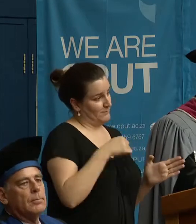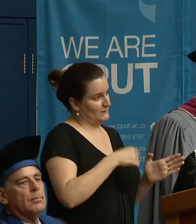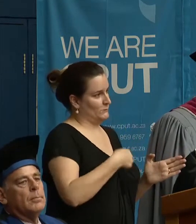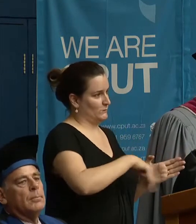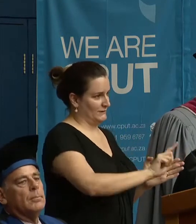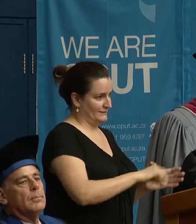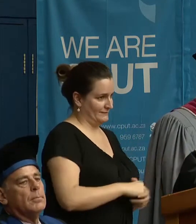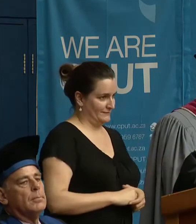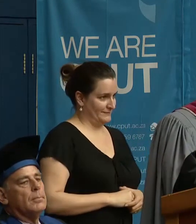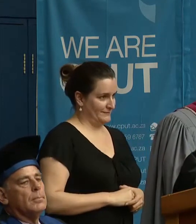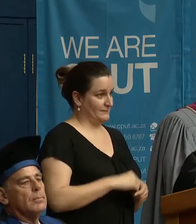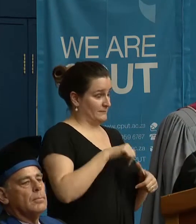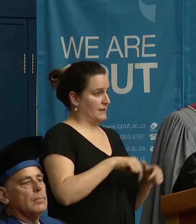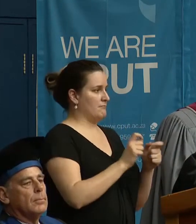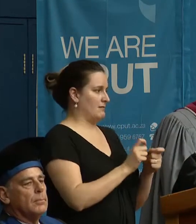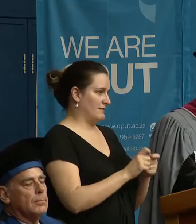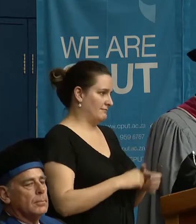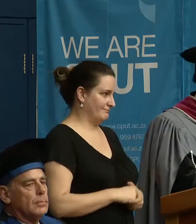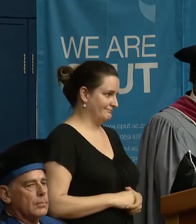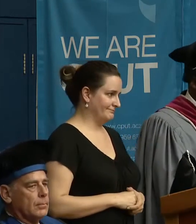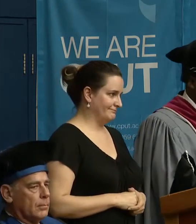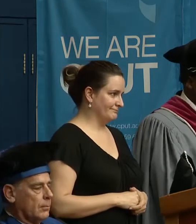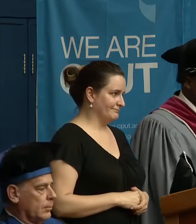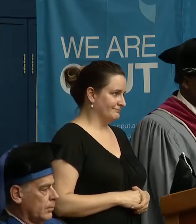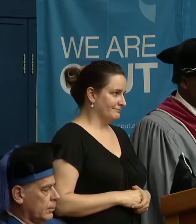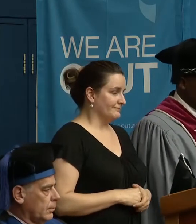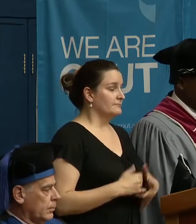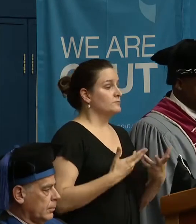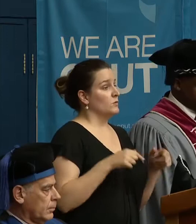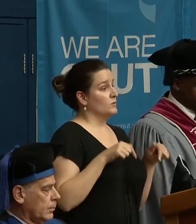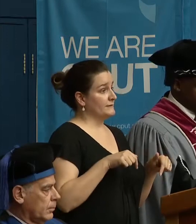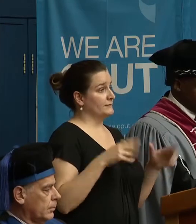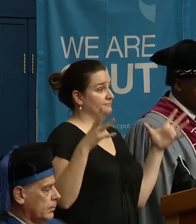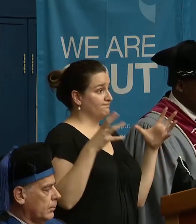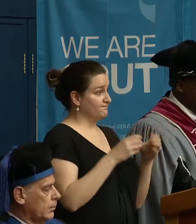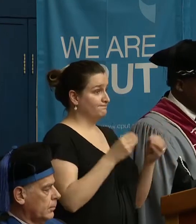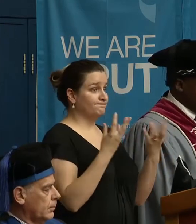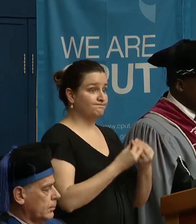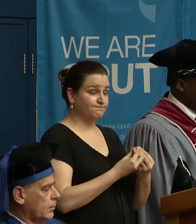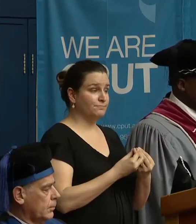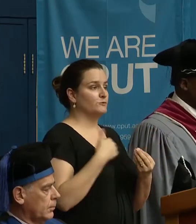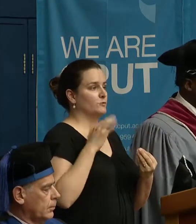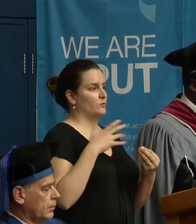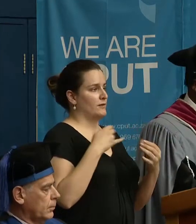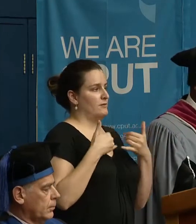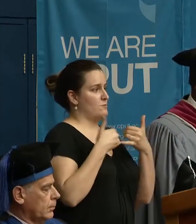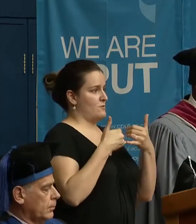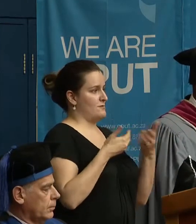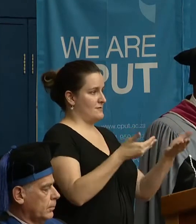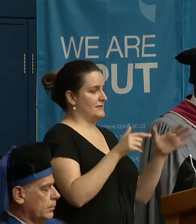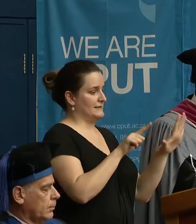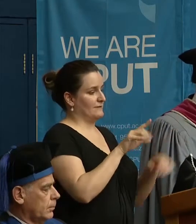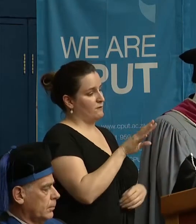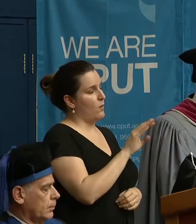week on our Belleville campus. At these ceremonies, we will be awarding 74